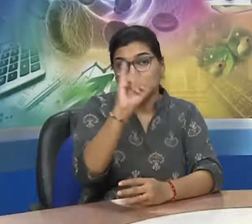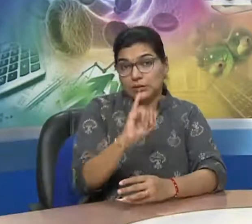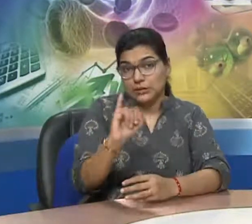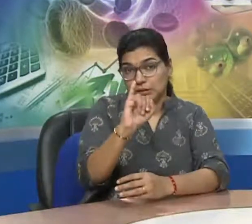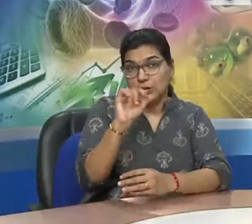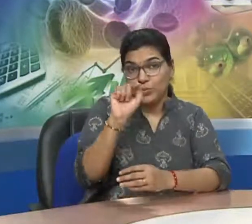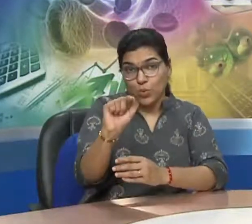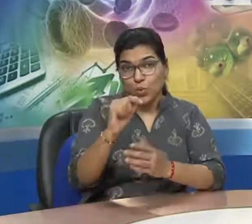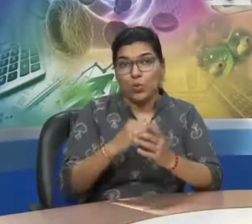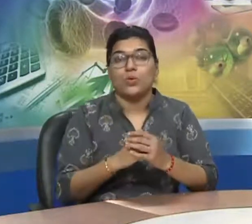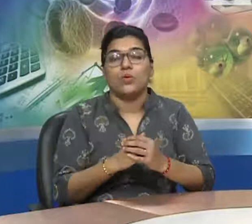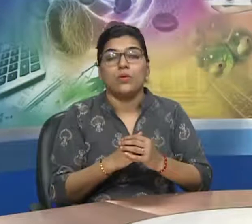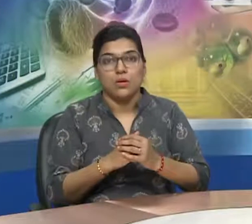The sixth phrase